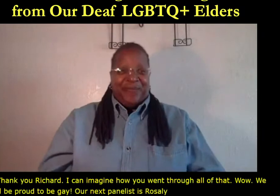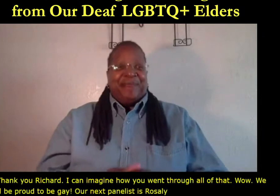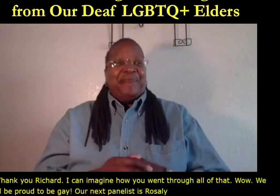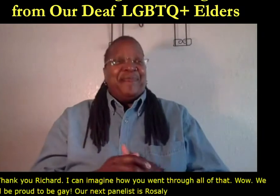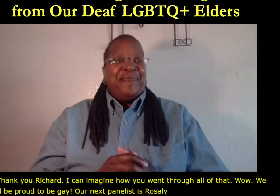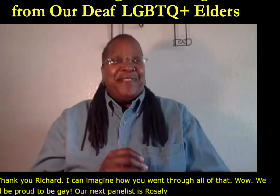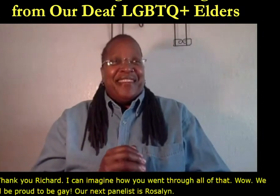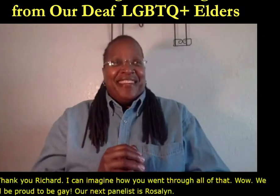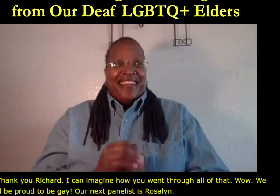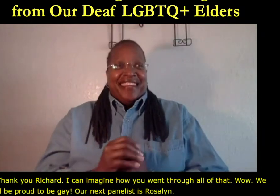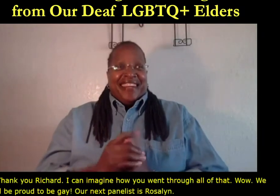hello